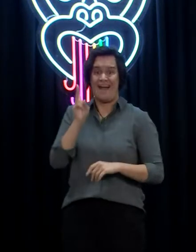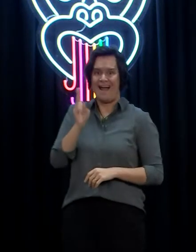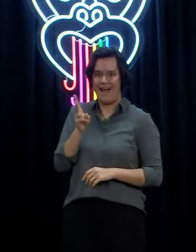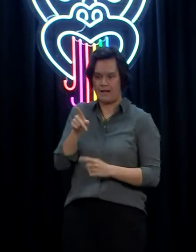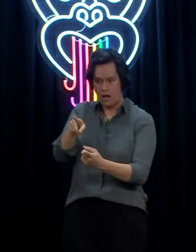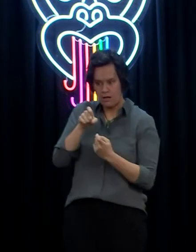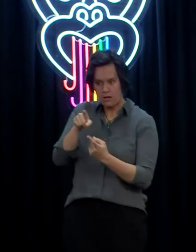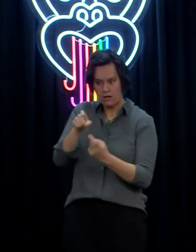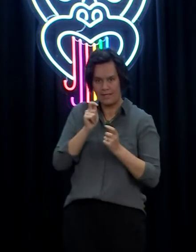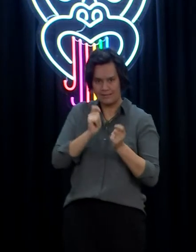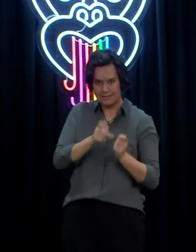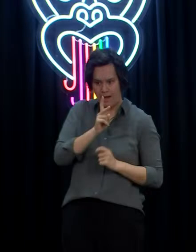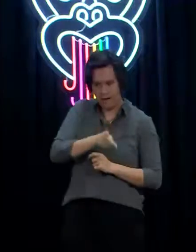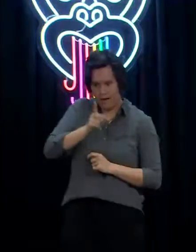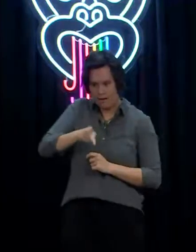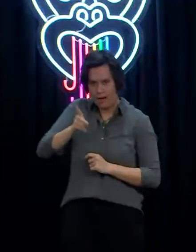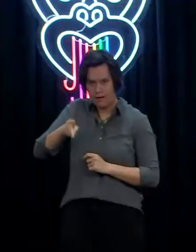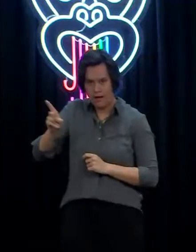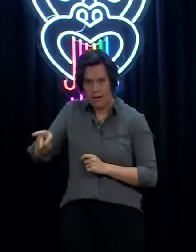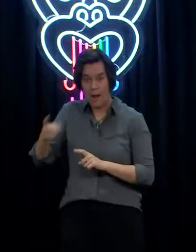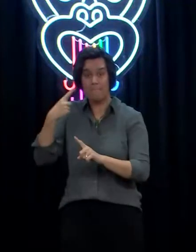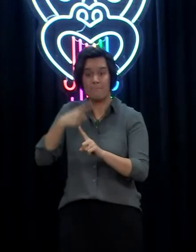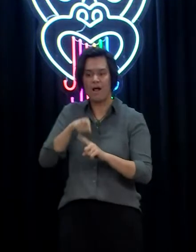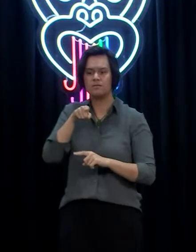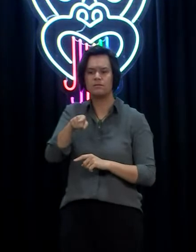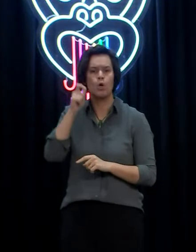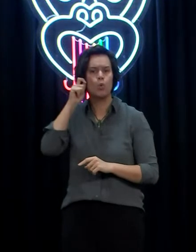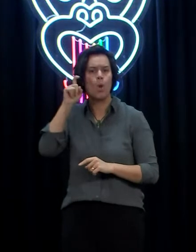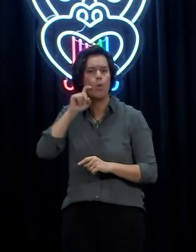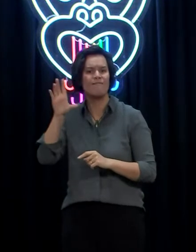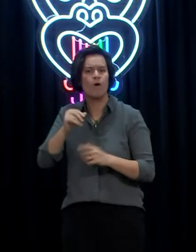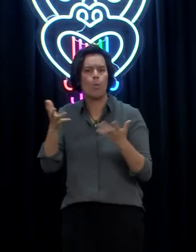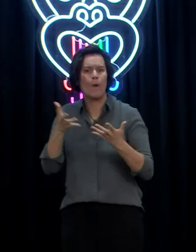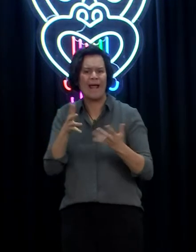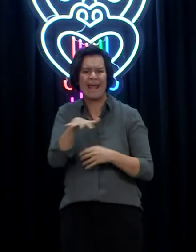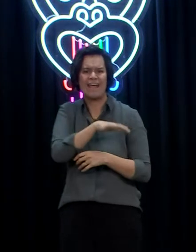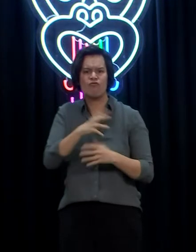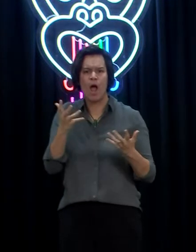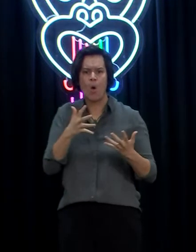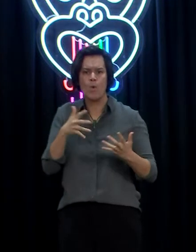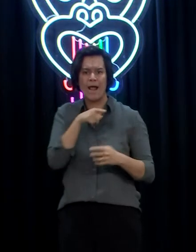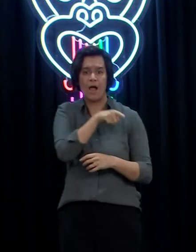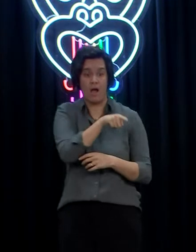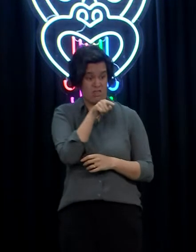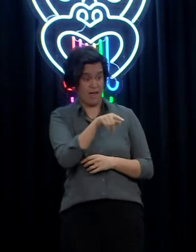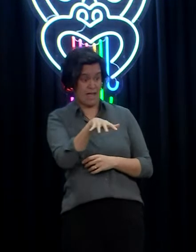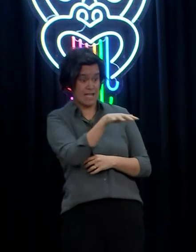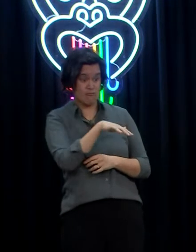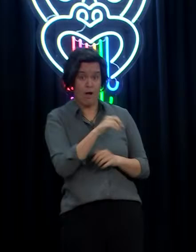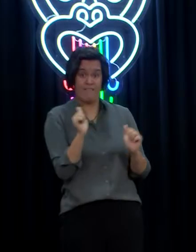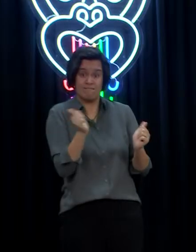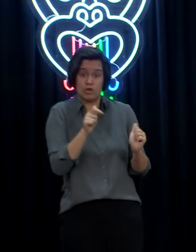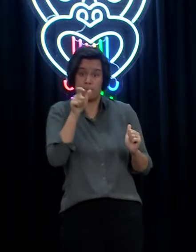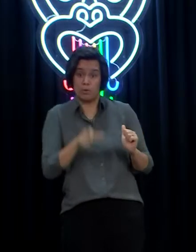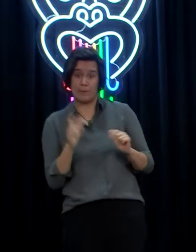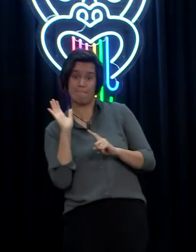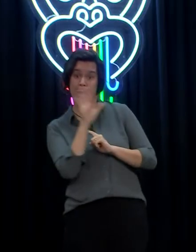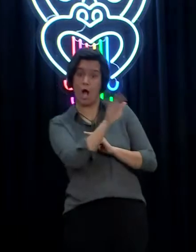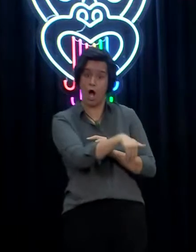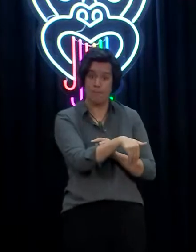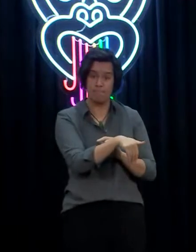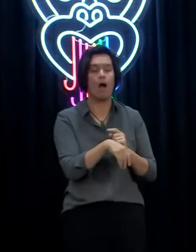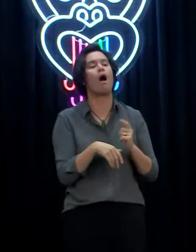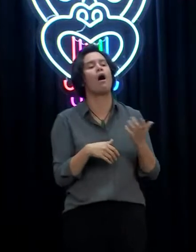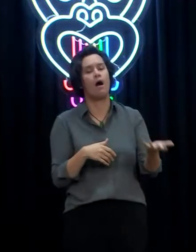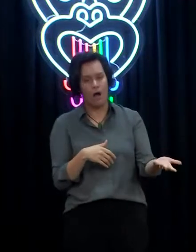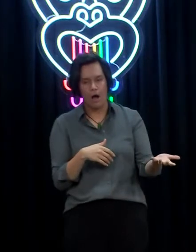match it up against known cases that are in the community, that have been discharged to the community. On contact